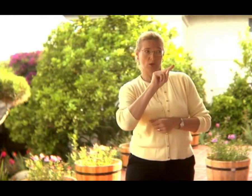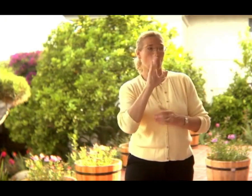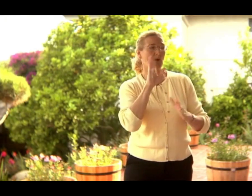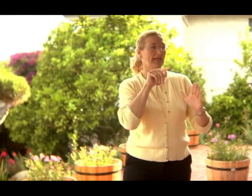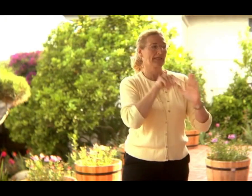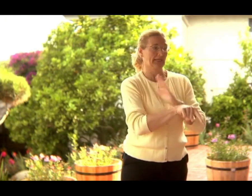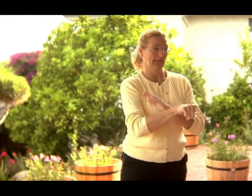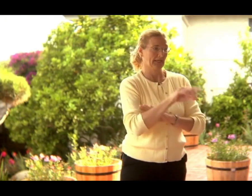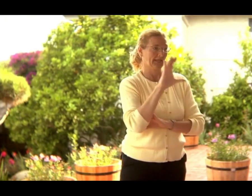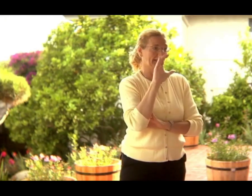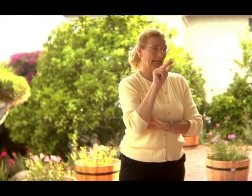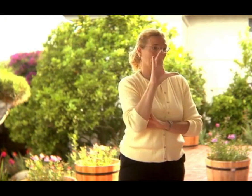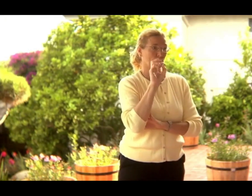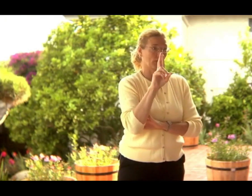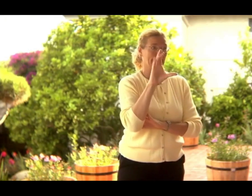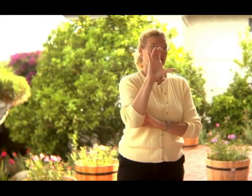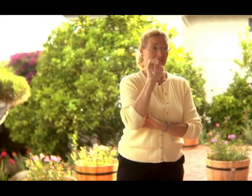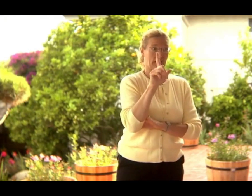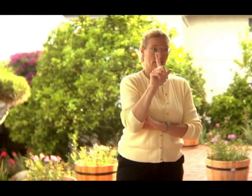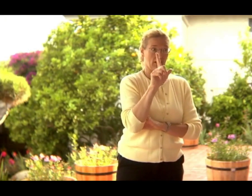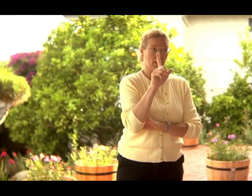The radiation kills any cancer cells that are left.